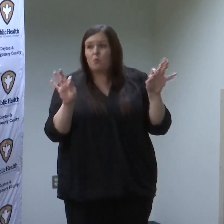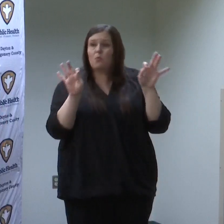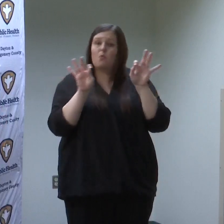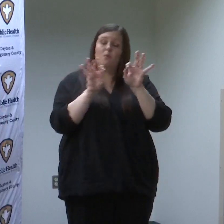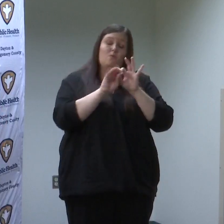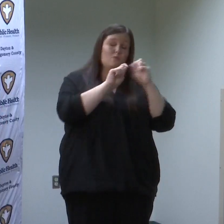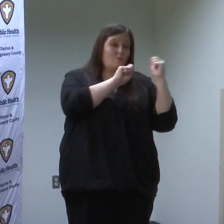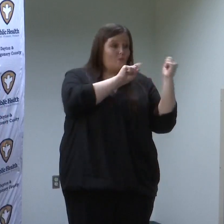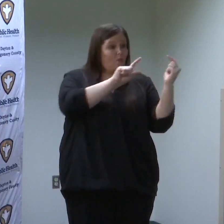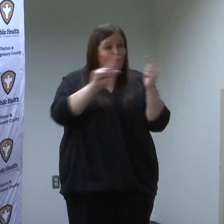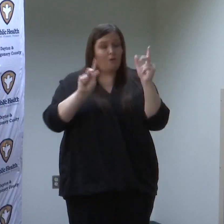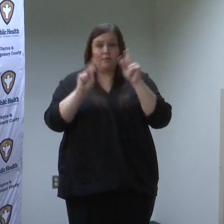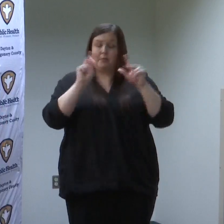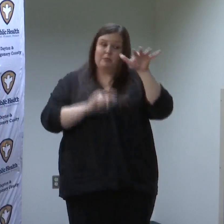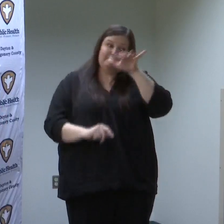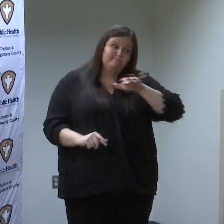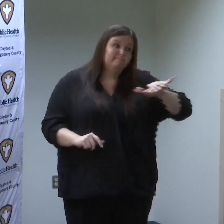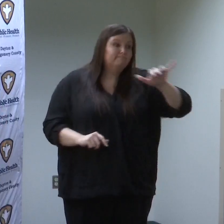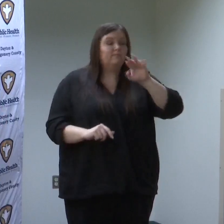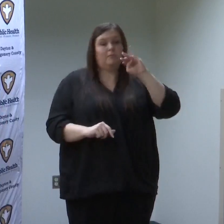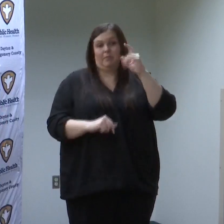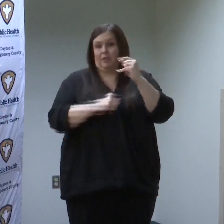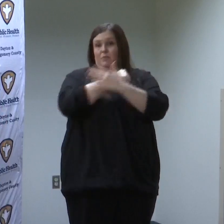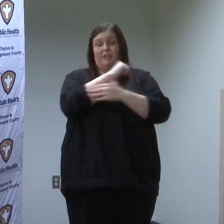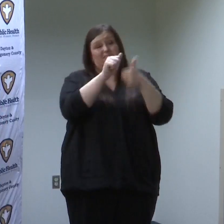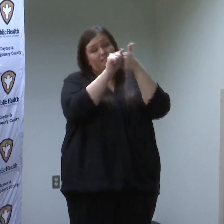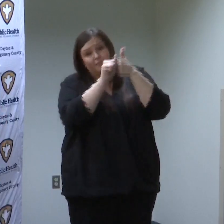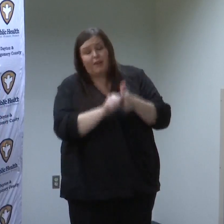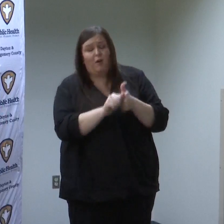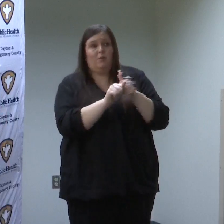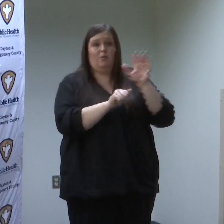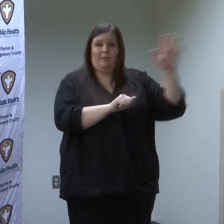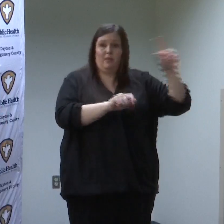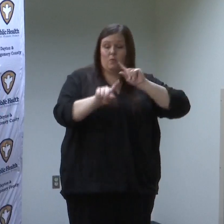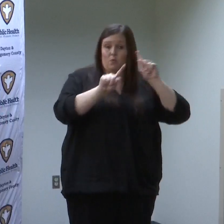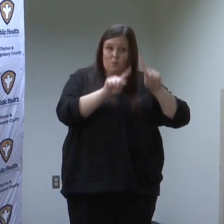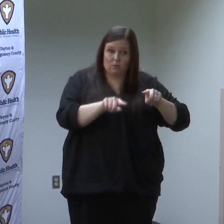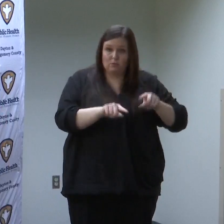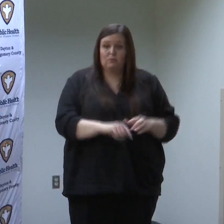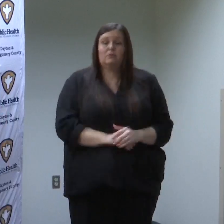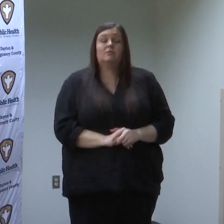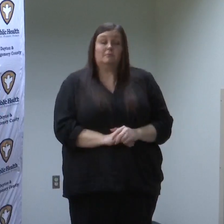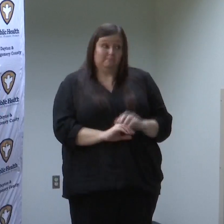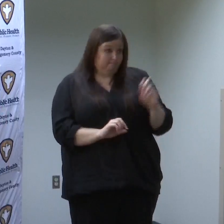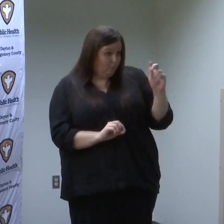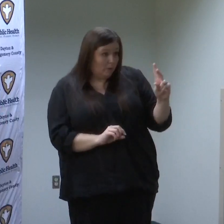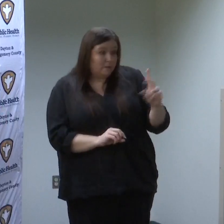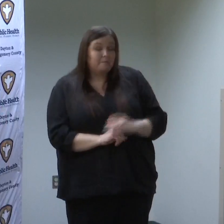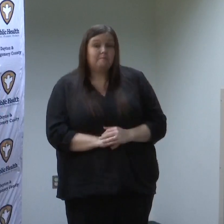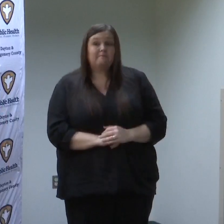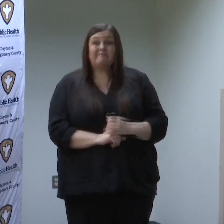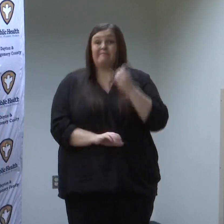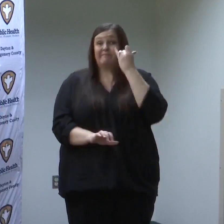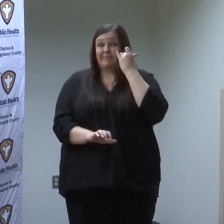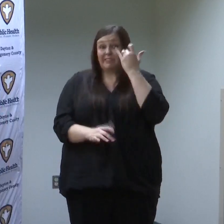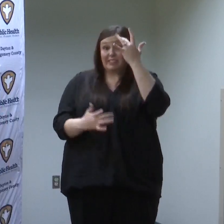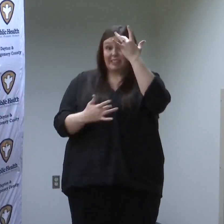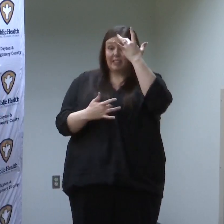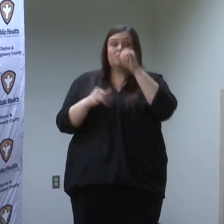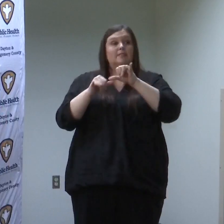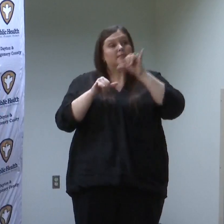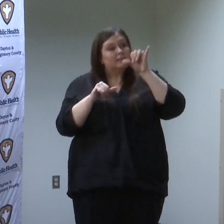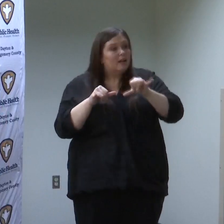single person in Montgomery County adhere to those orders and guidelines, right? If you're sick,